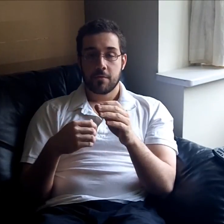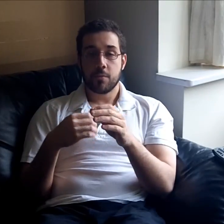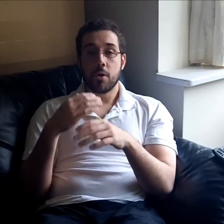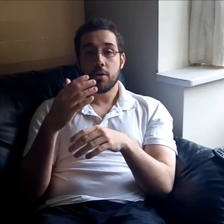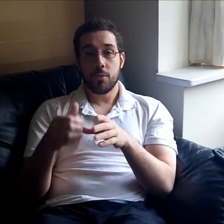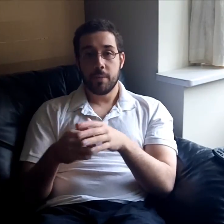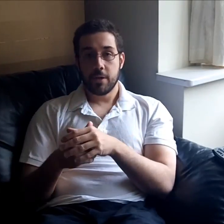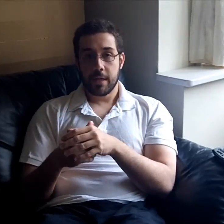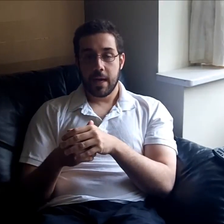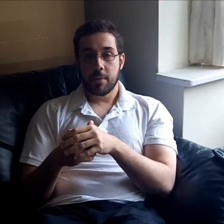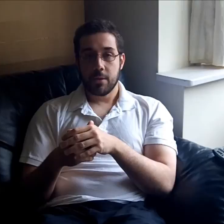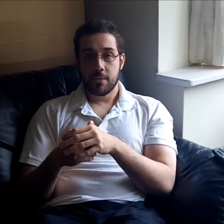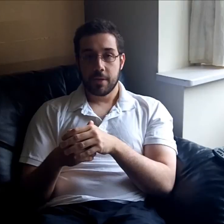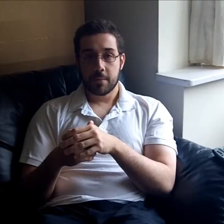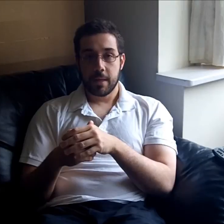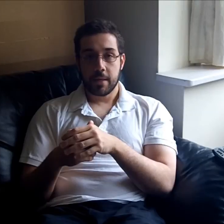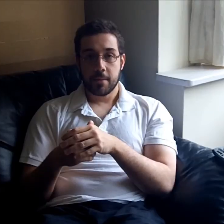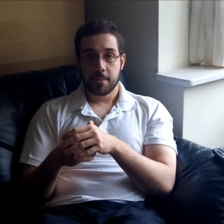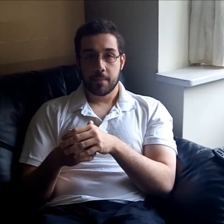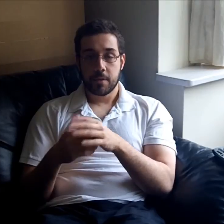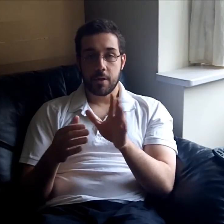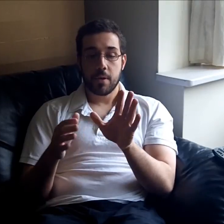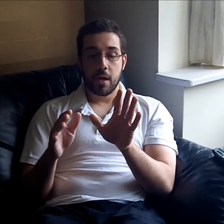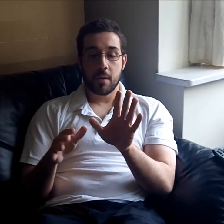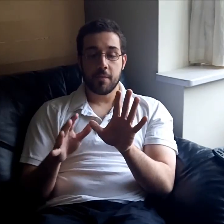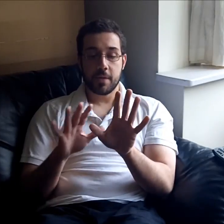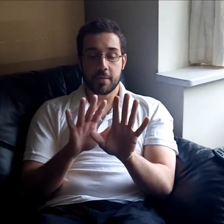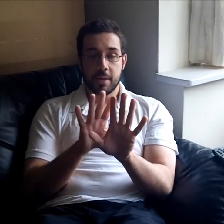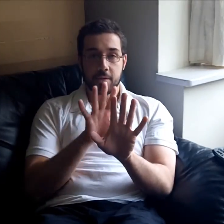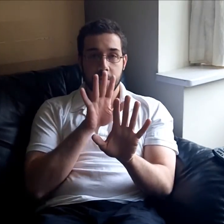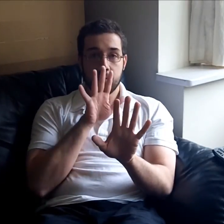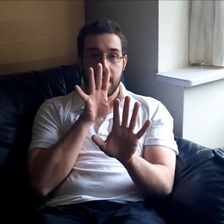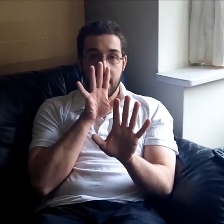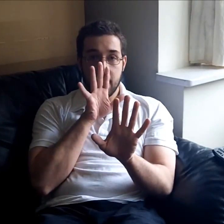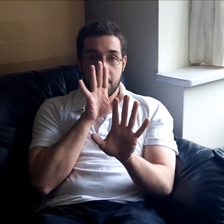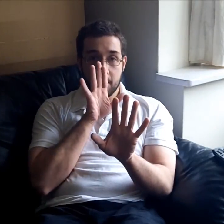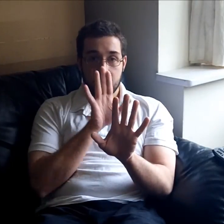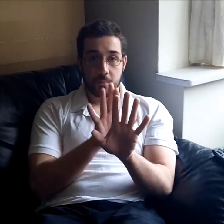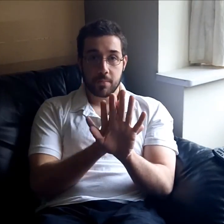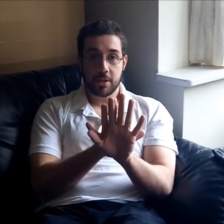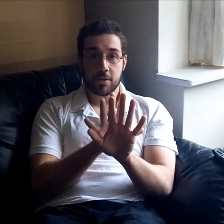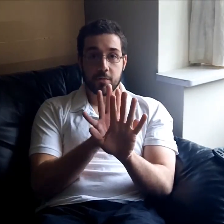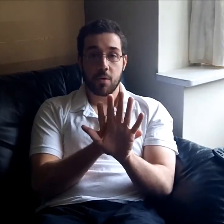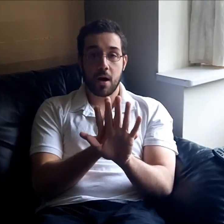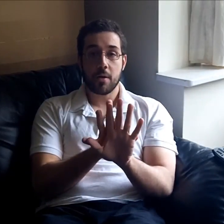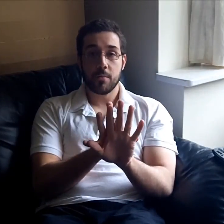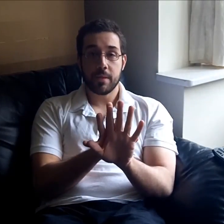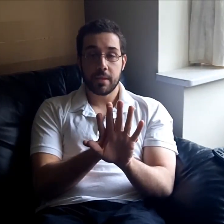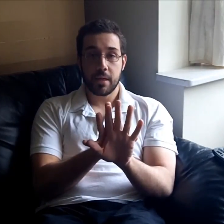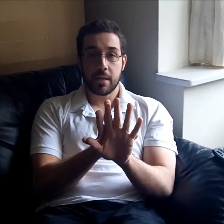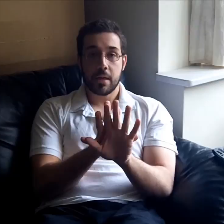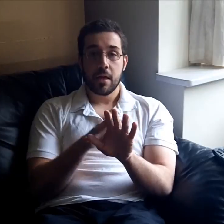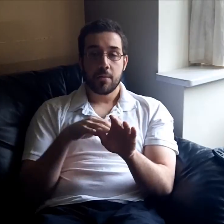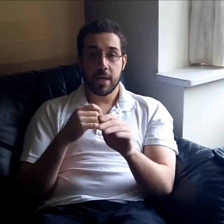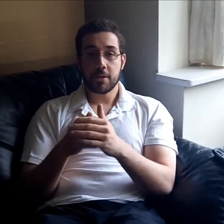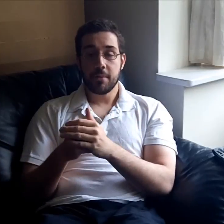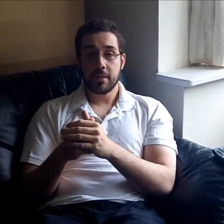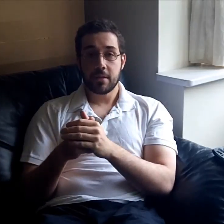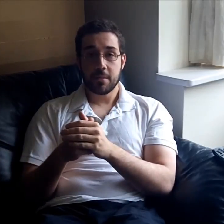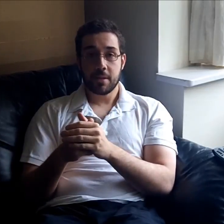from what you would be looking at when you were fingerspelling. So I'll be fingerspelling, so you'll get a position of what I would be seeing, which actually means that some of the